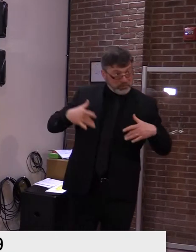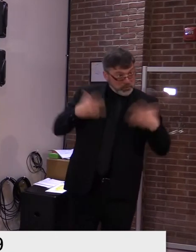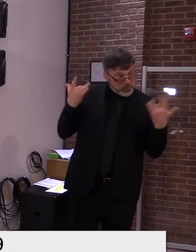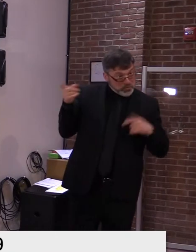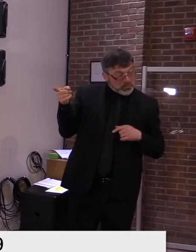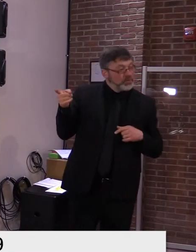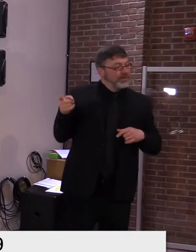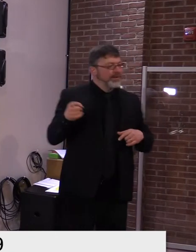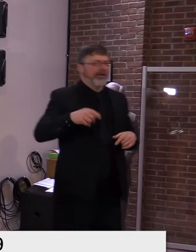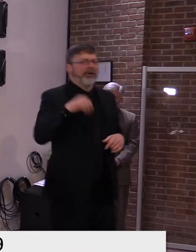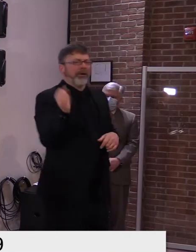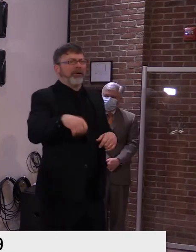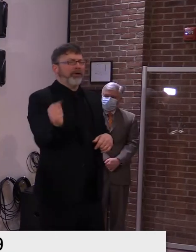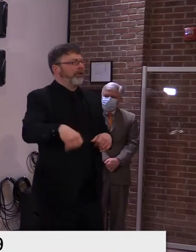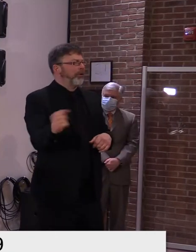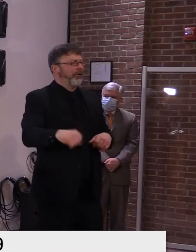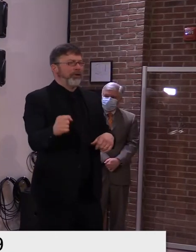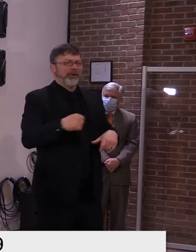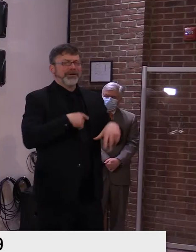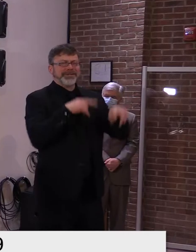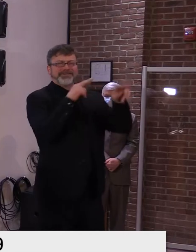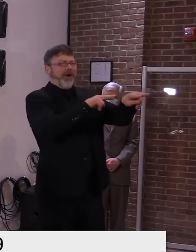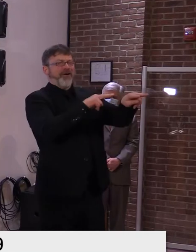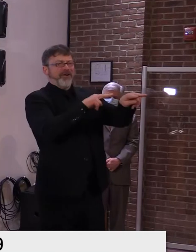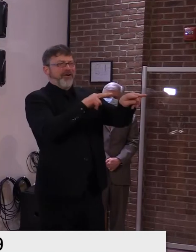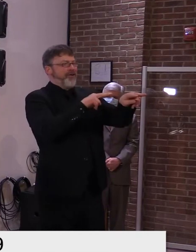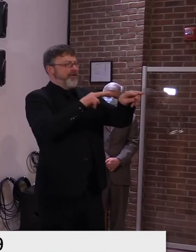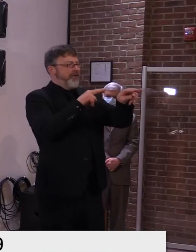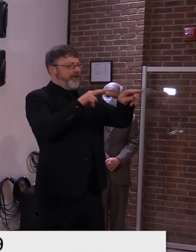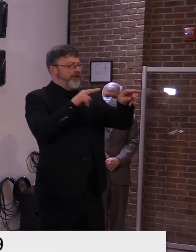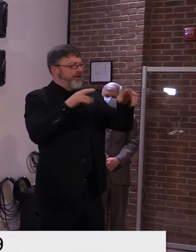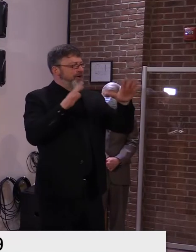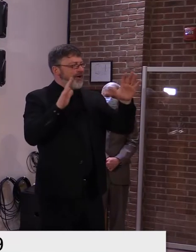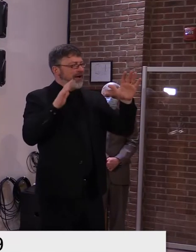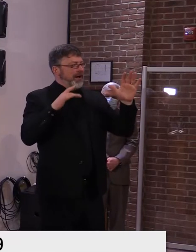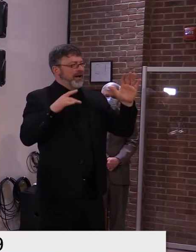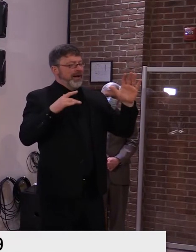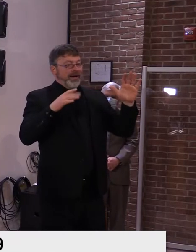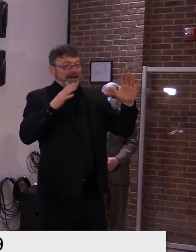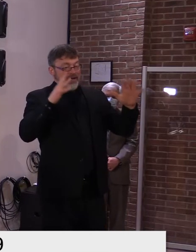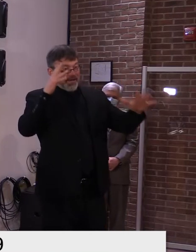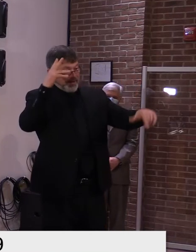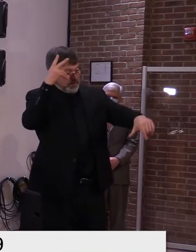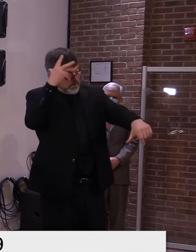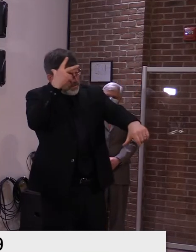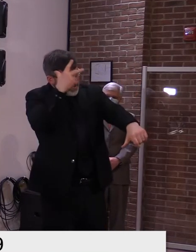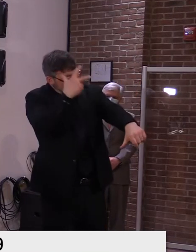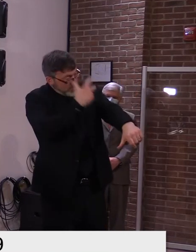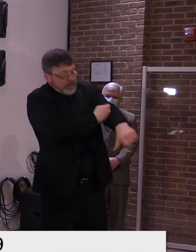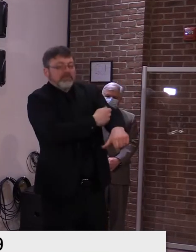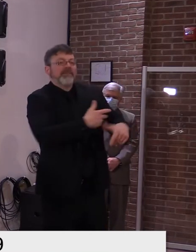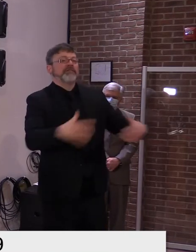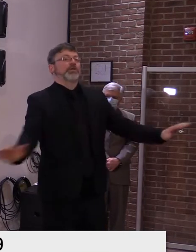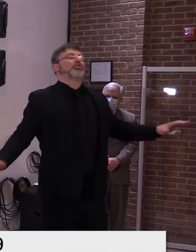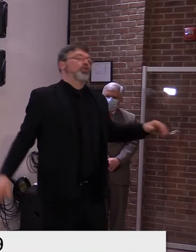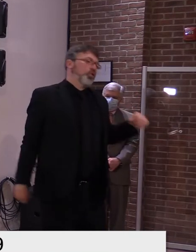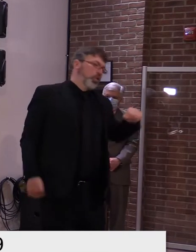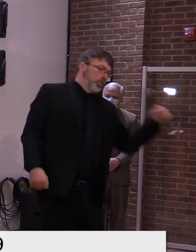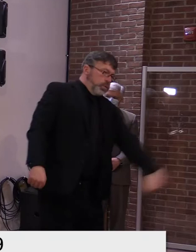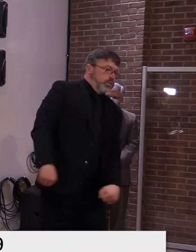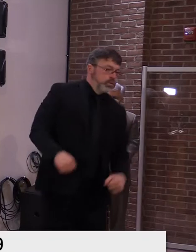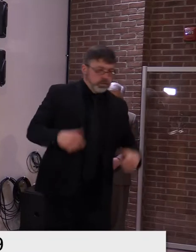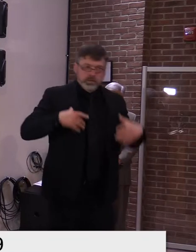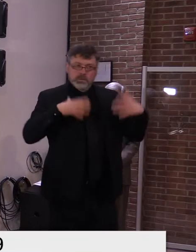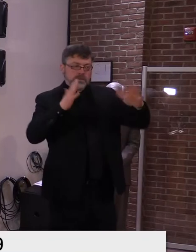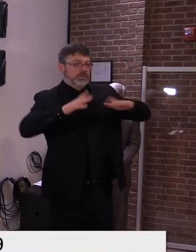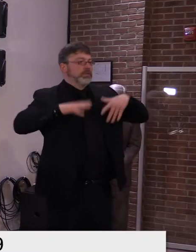freedom, getting this behind us so that we can enjoy everything that we have to offer in Vermont. So, yeah, I'm looking forward